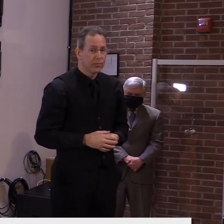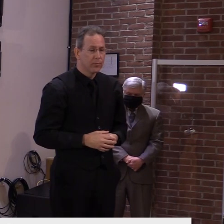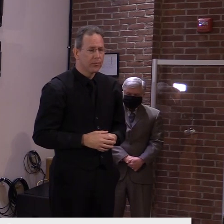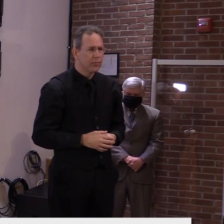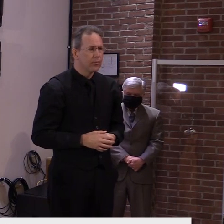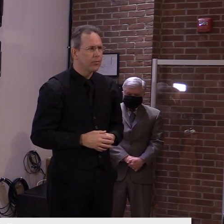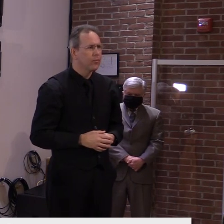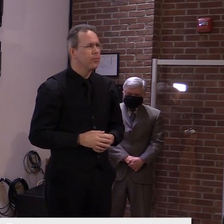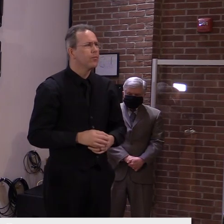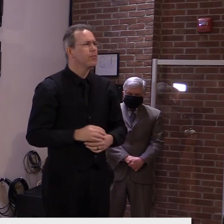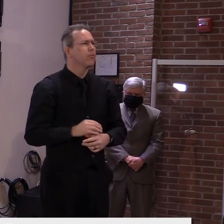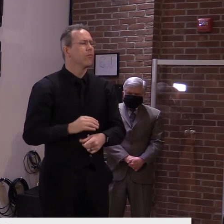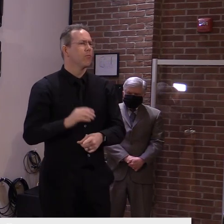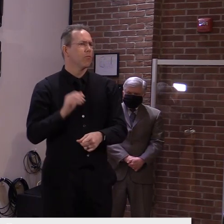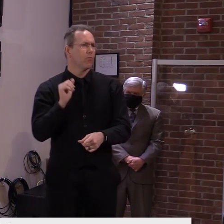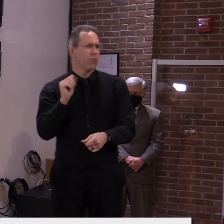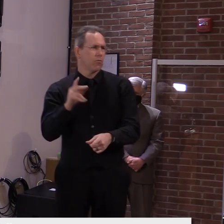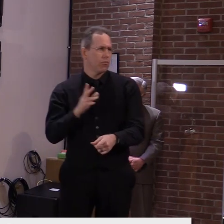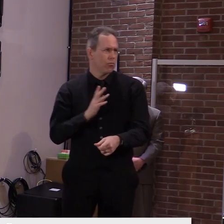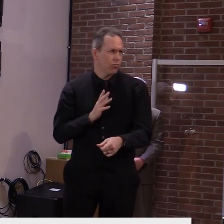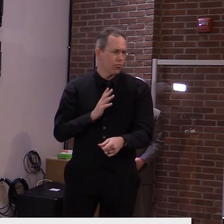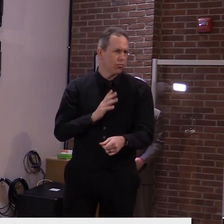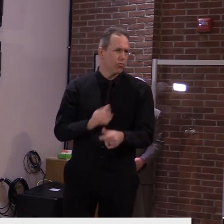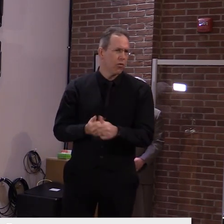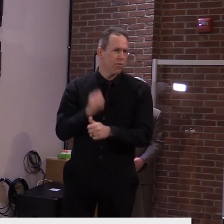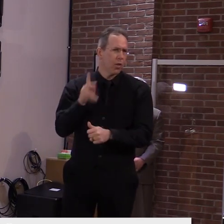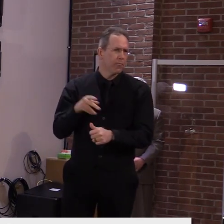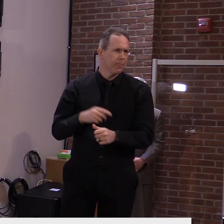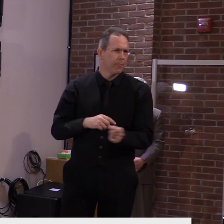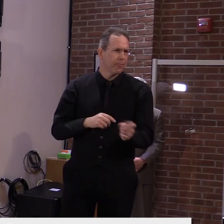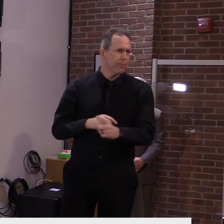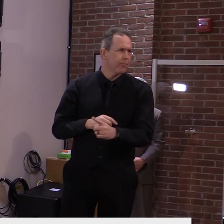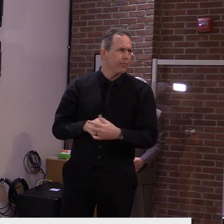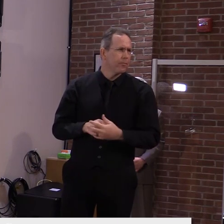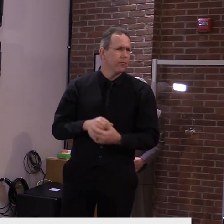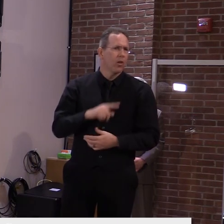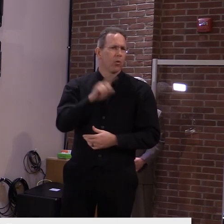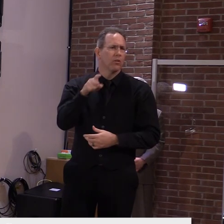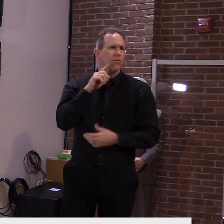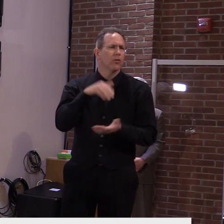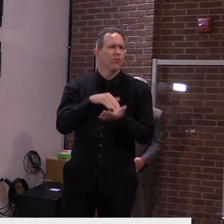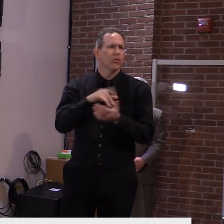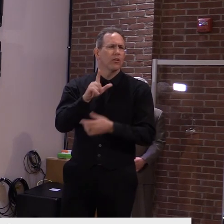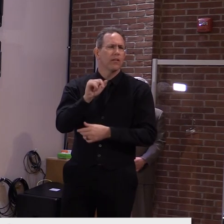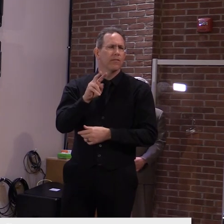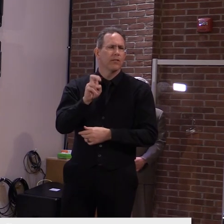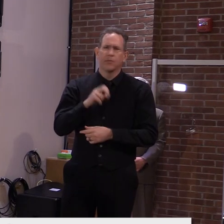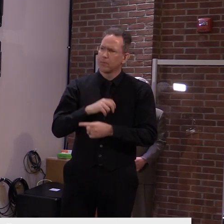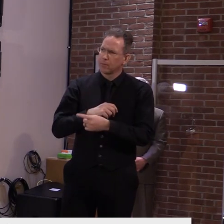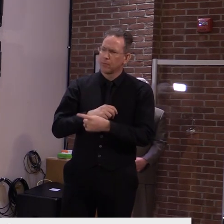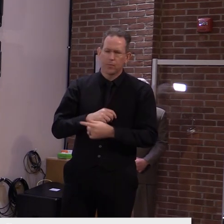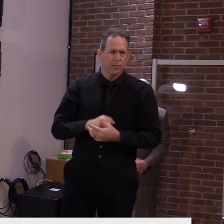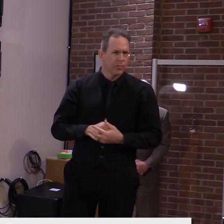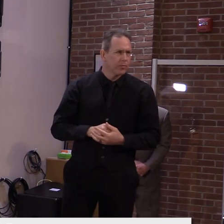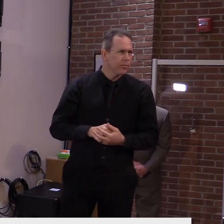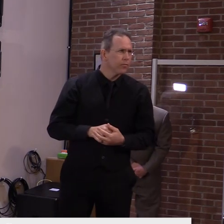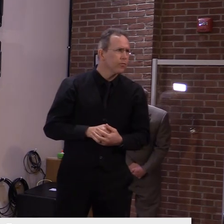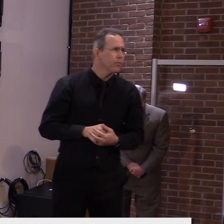Okay, and then Dr. Levine, you mentioned the clinic in Stowe and that there's been an uptick there.